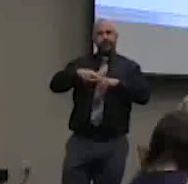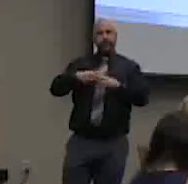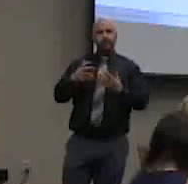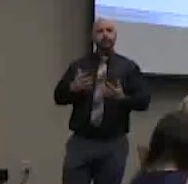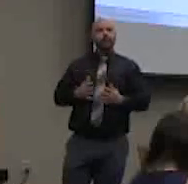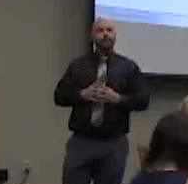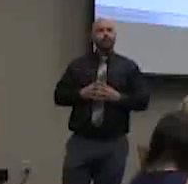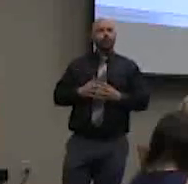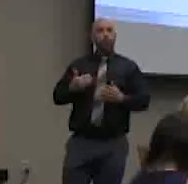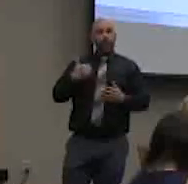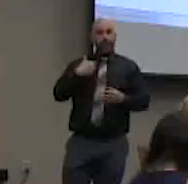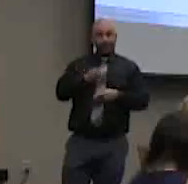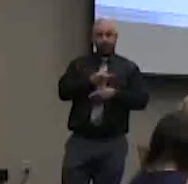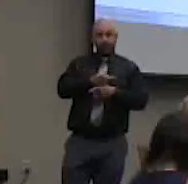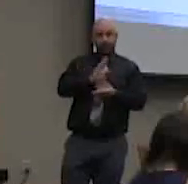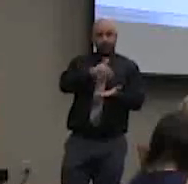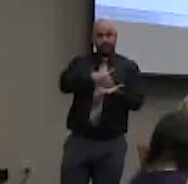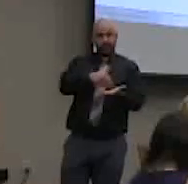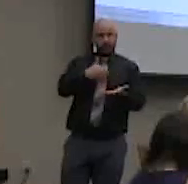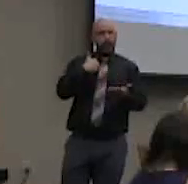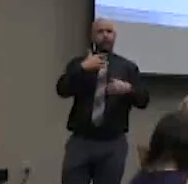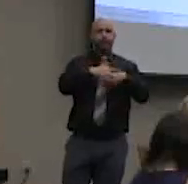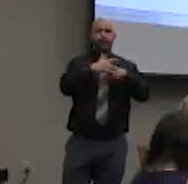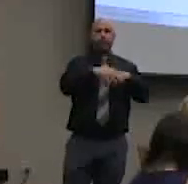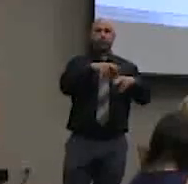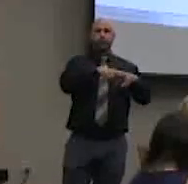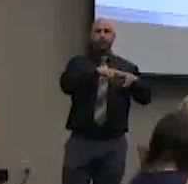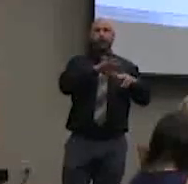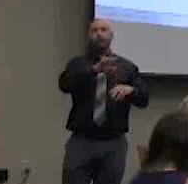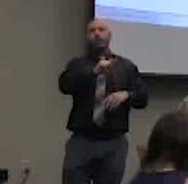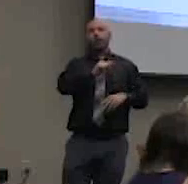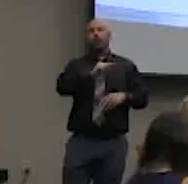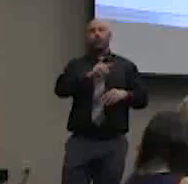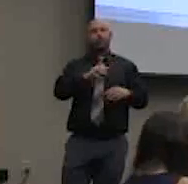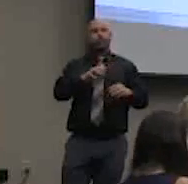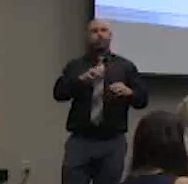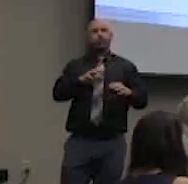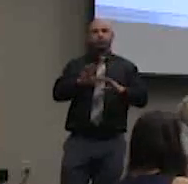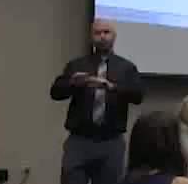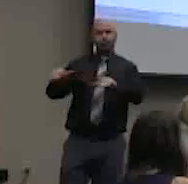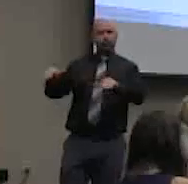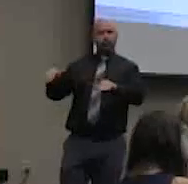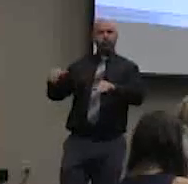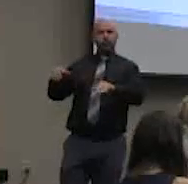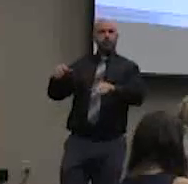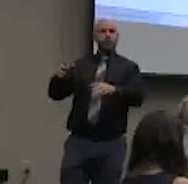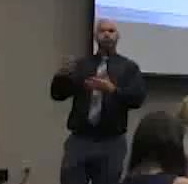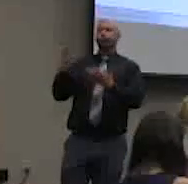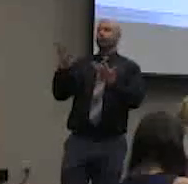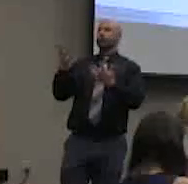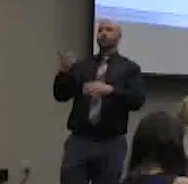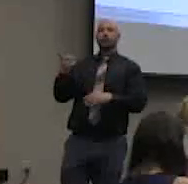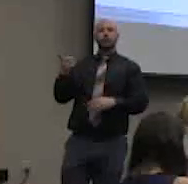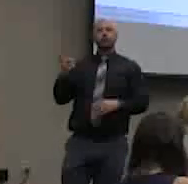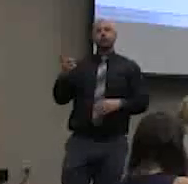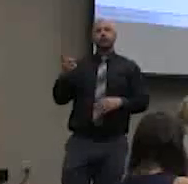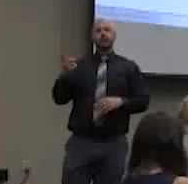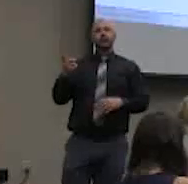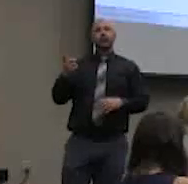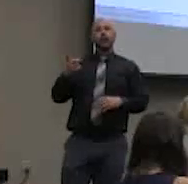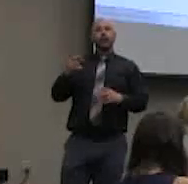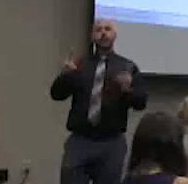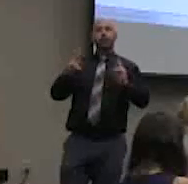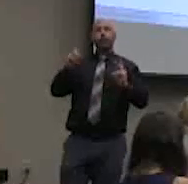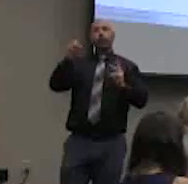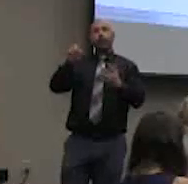that have available seats, but they don't have the children because they can't, the ones that we need to reach that